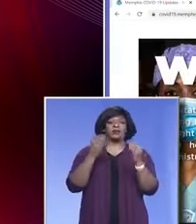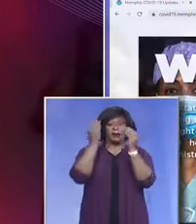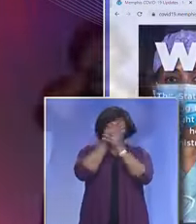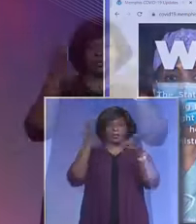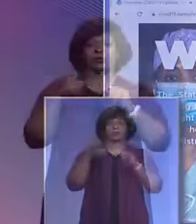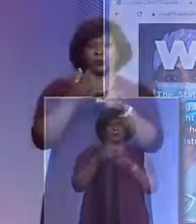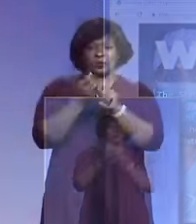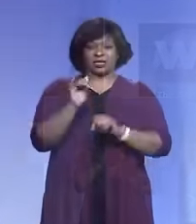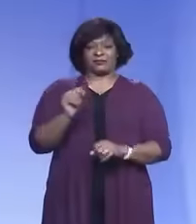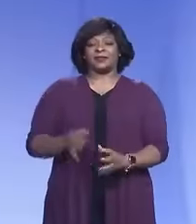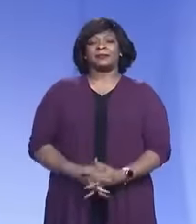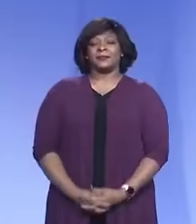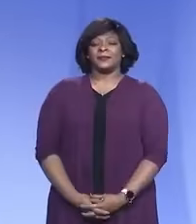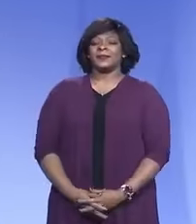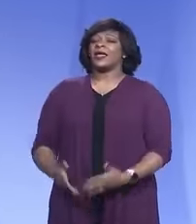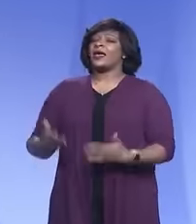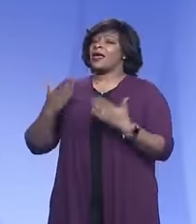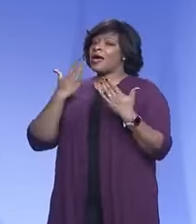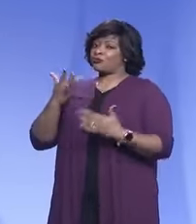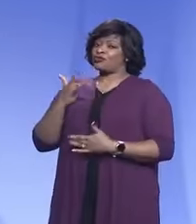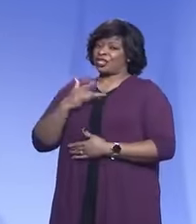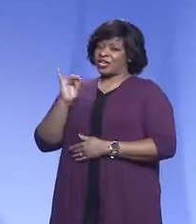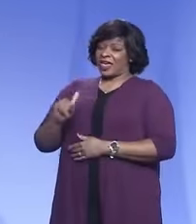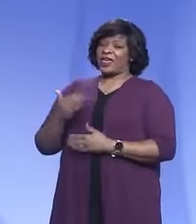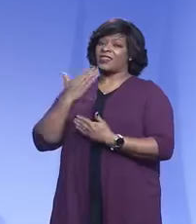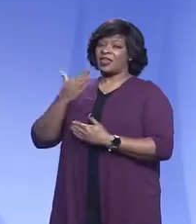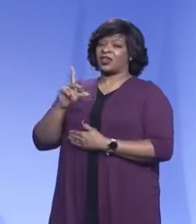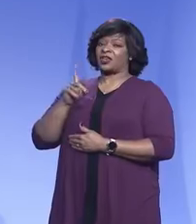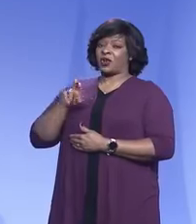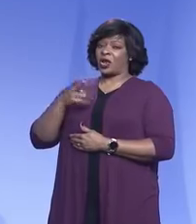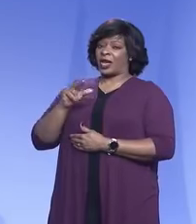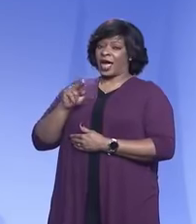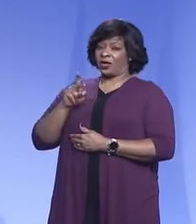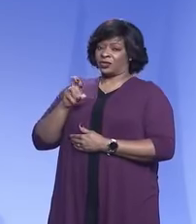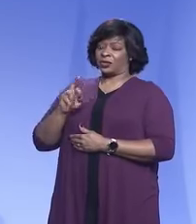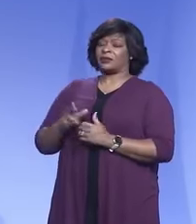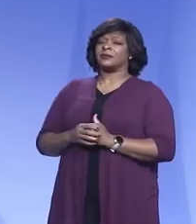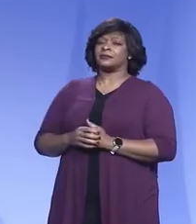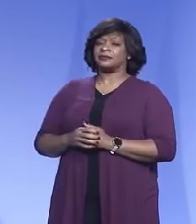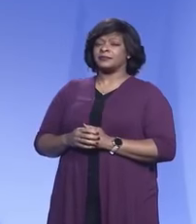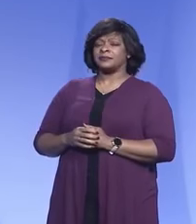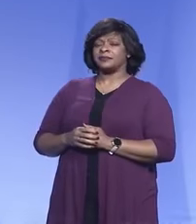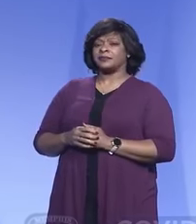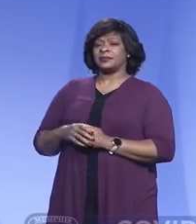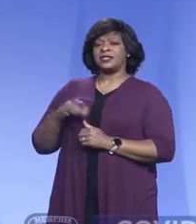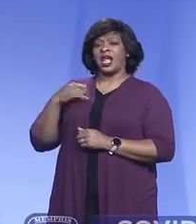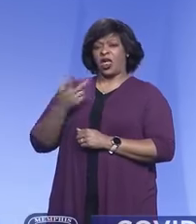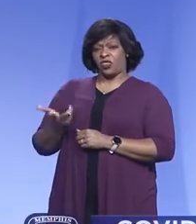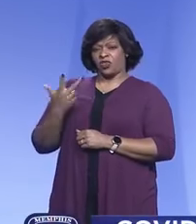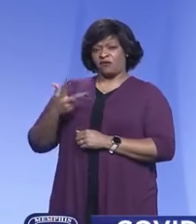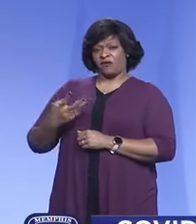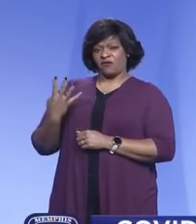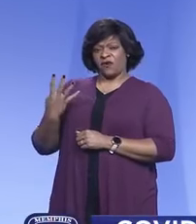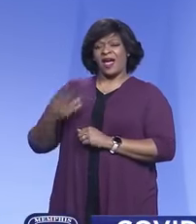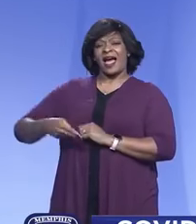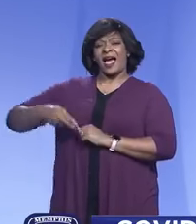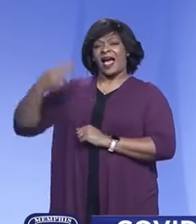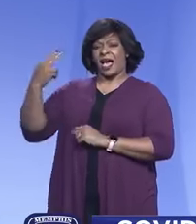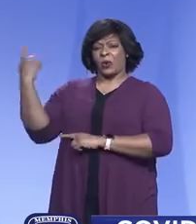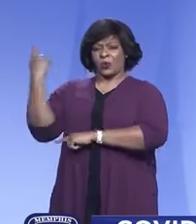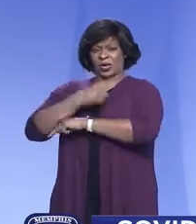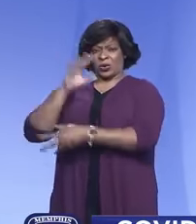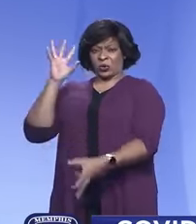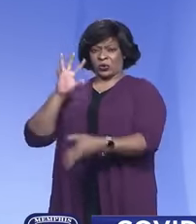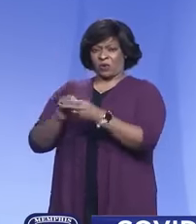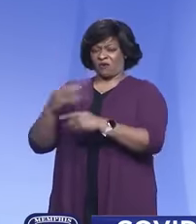them. Appreciate that. And that's follow-up, Dr. Haushalter. Not only have we had 3 of the 4 highest one-day totals in the